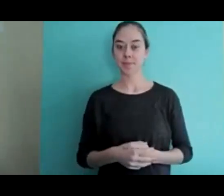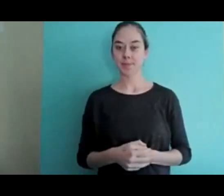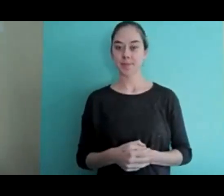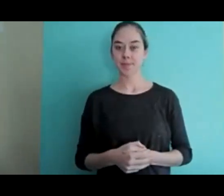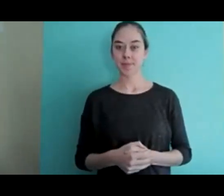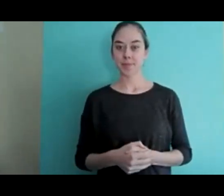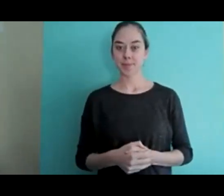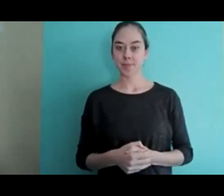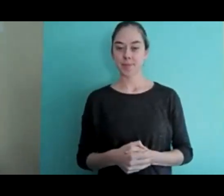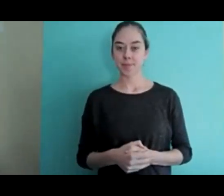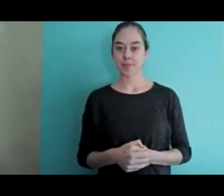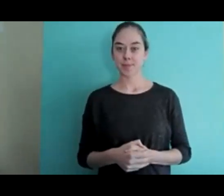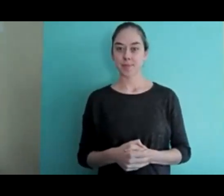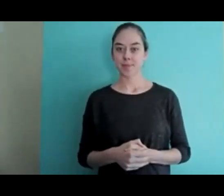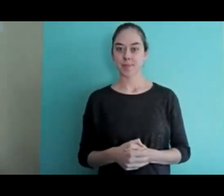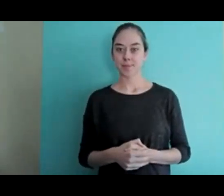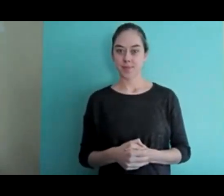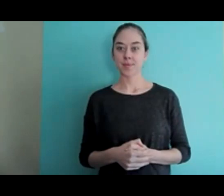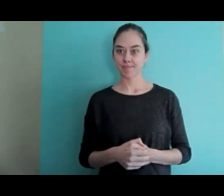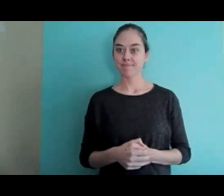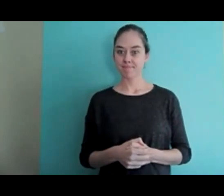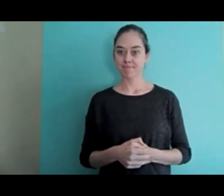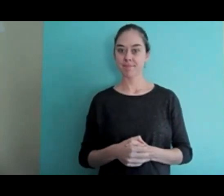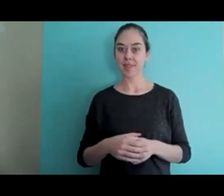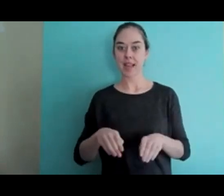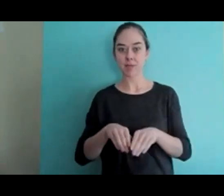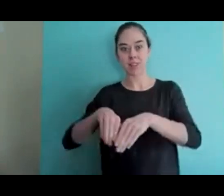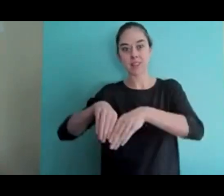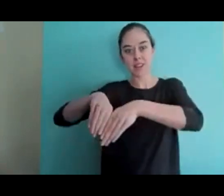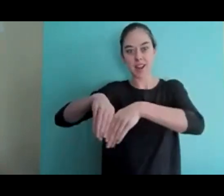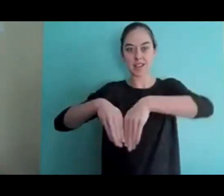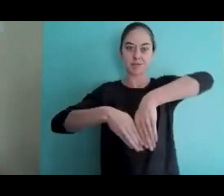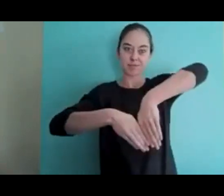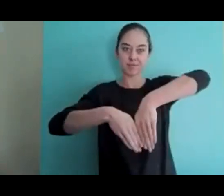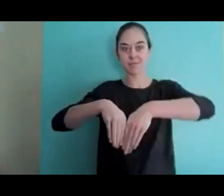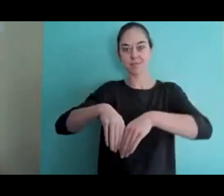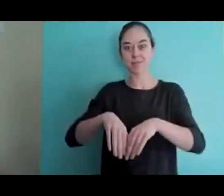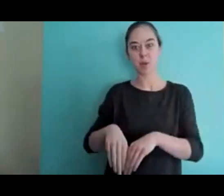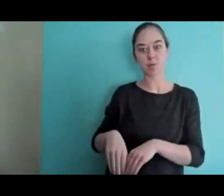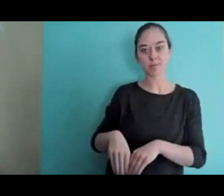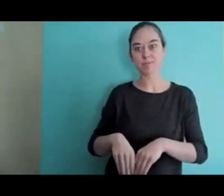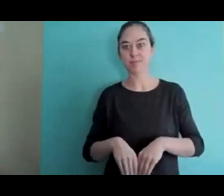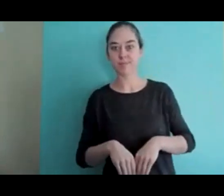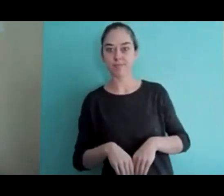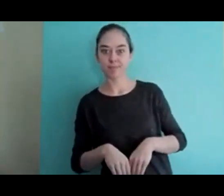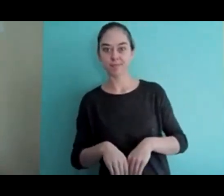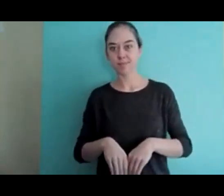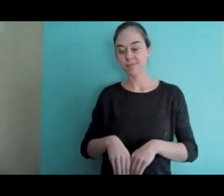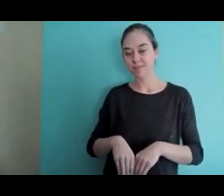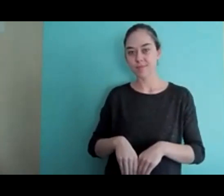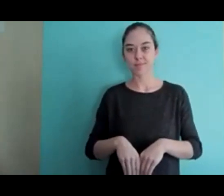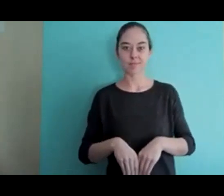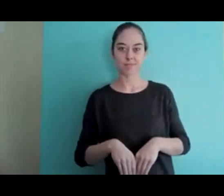That's it. And left and right. left and right, sway from side to